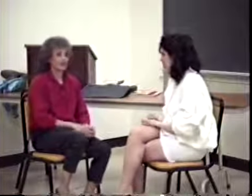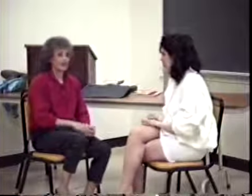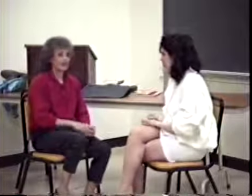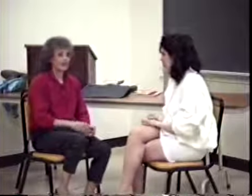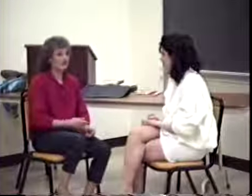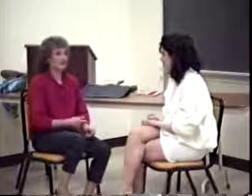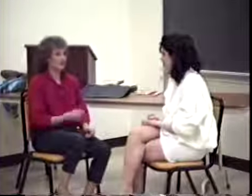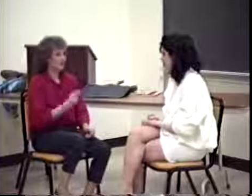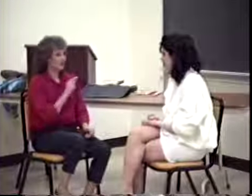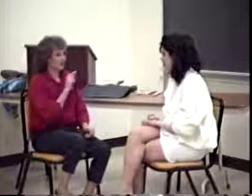Okay.